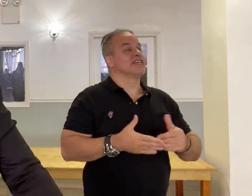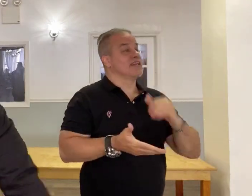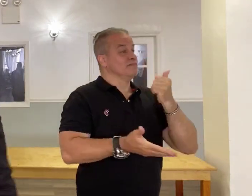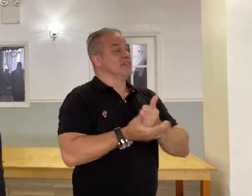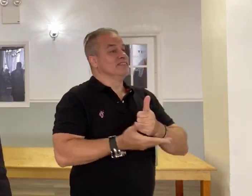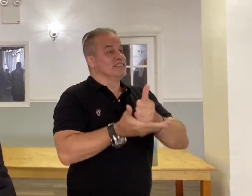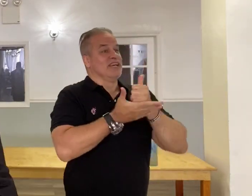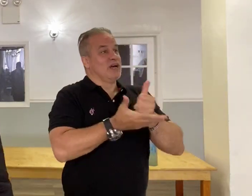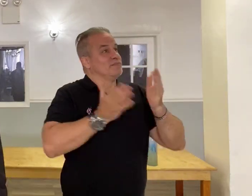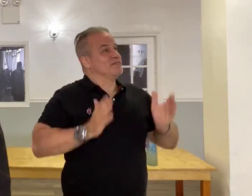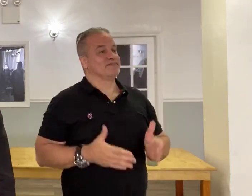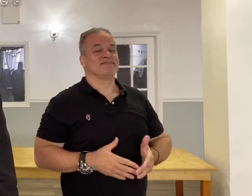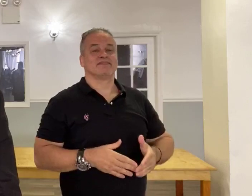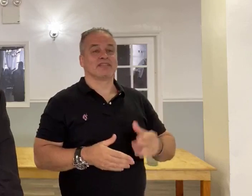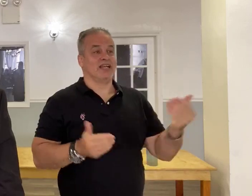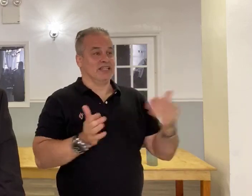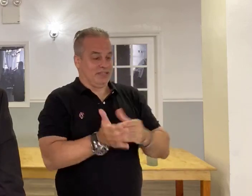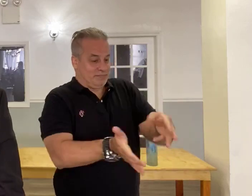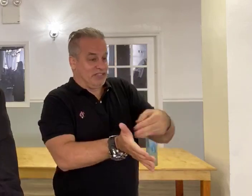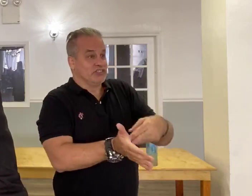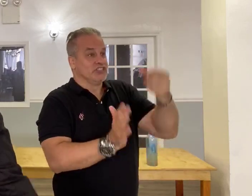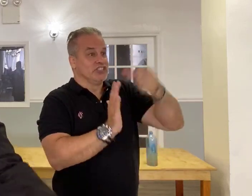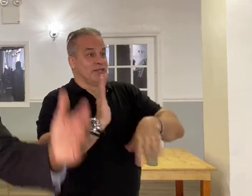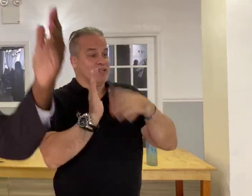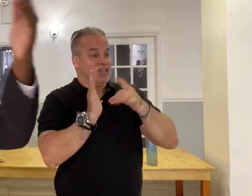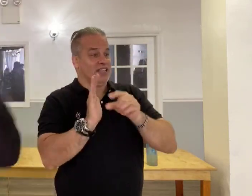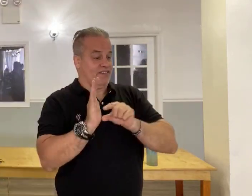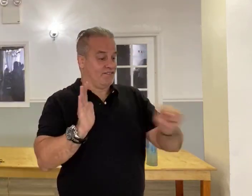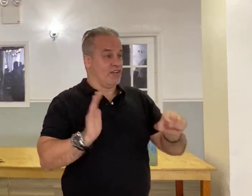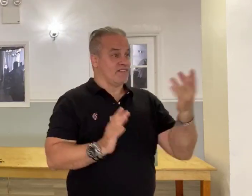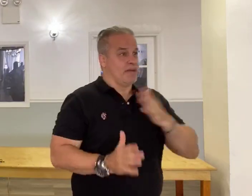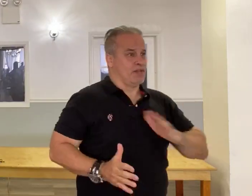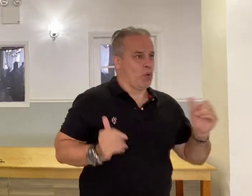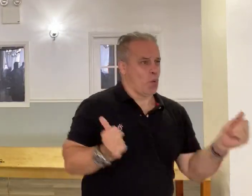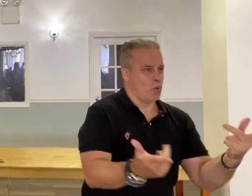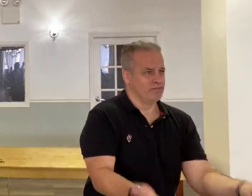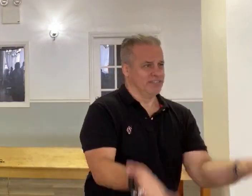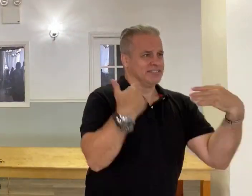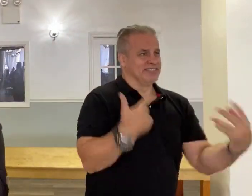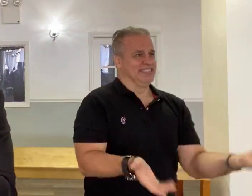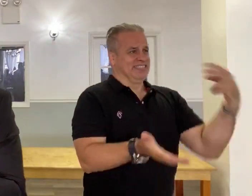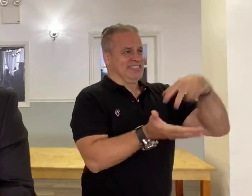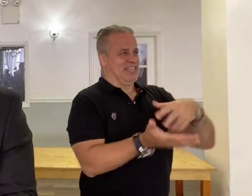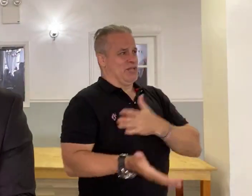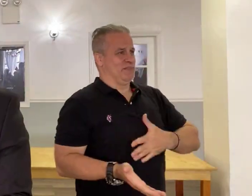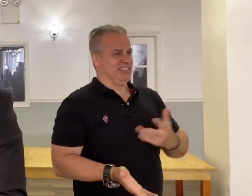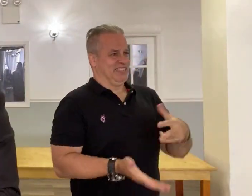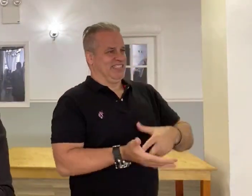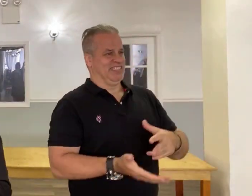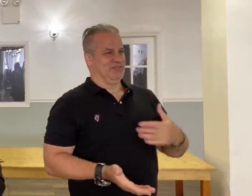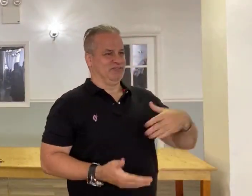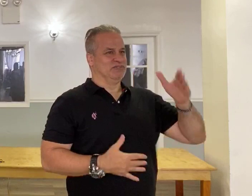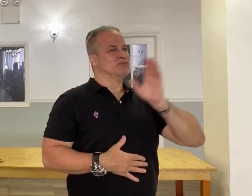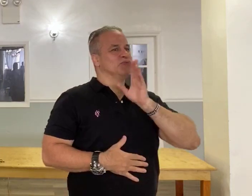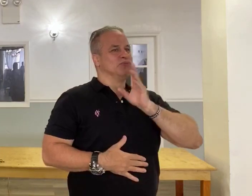so Matthew chapter 18, verse number 5. Let's all stand for the reading of God's word this